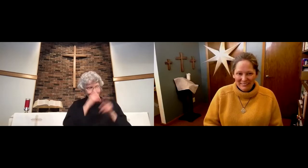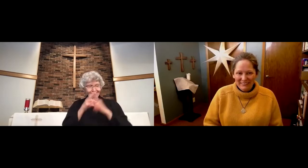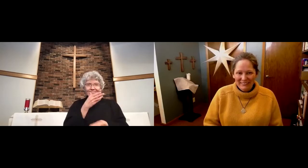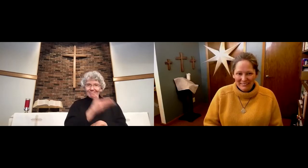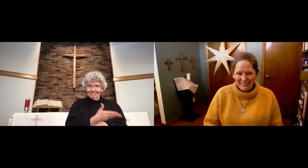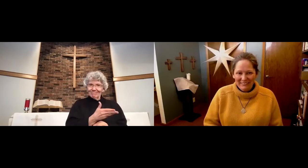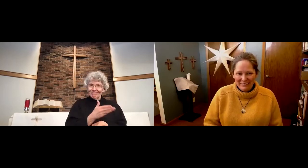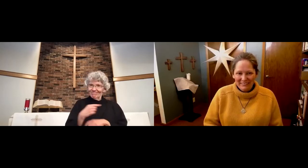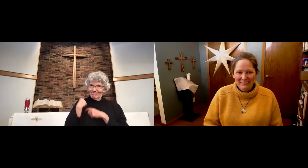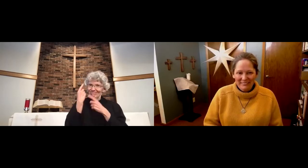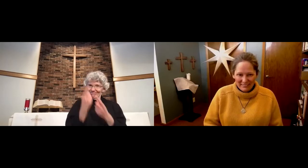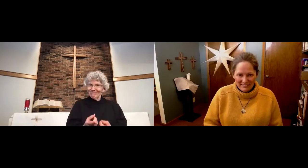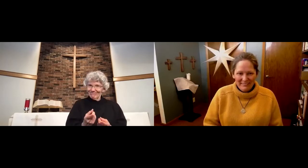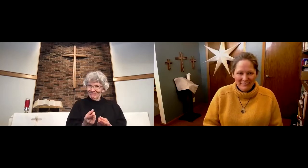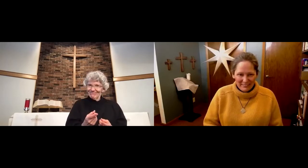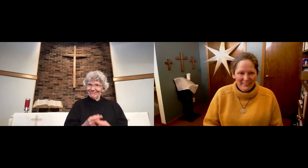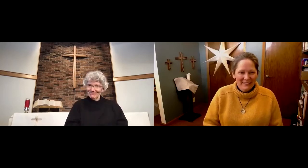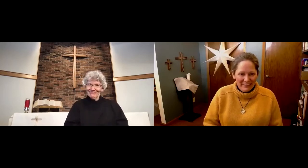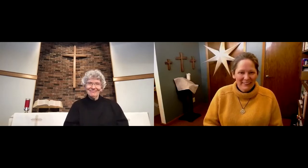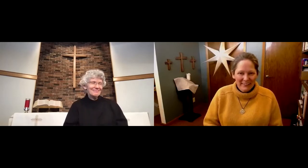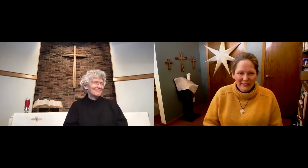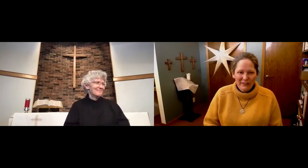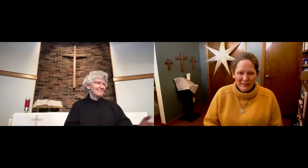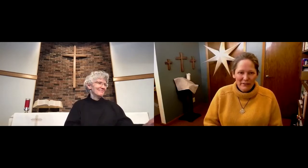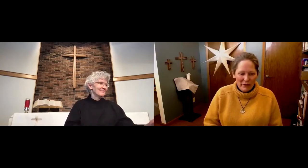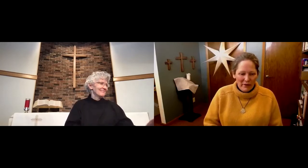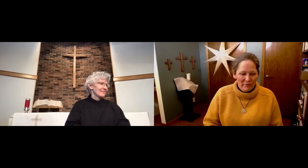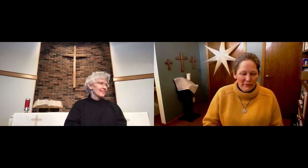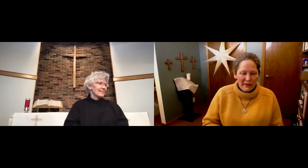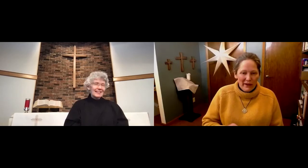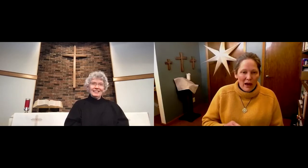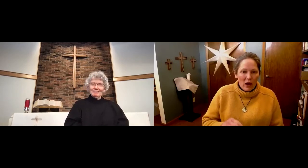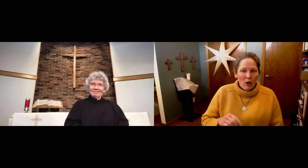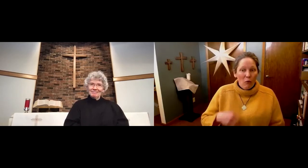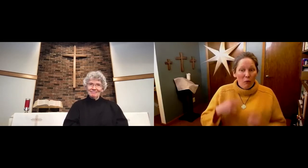The church in Ireland still honors Valentine's Day as a saint's day.